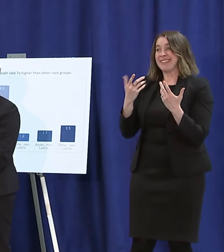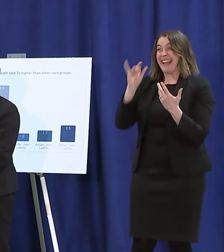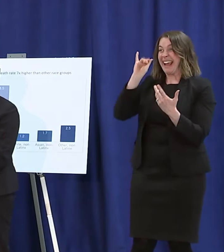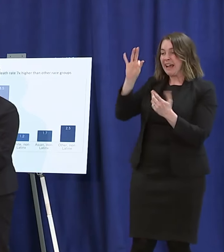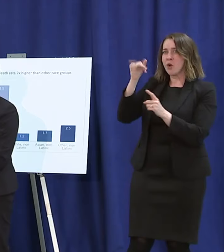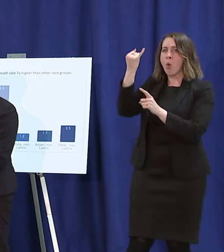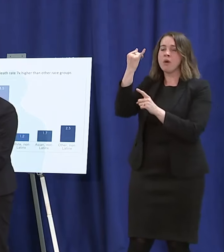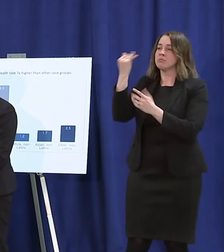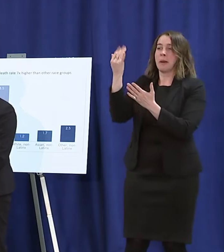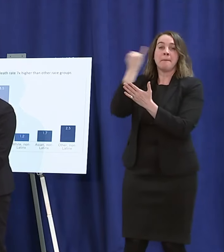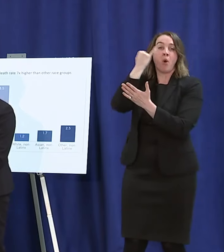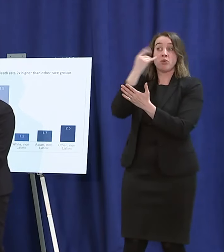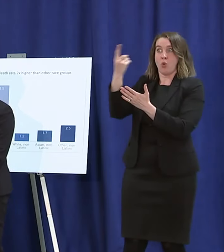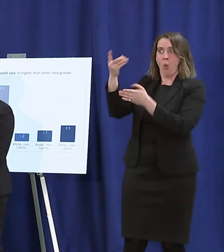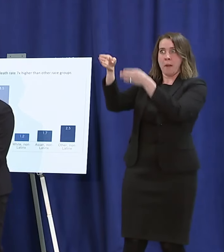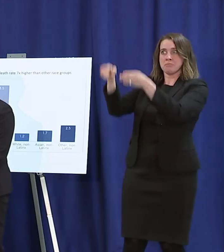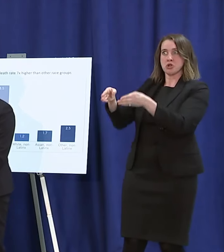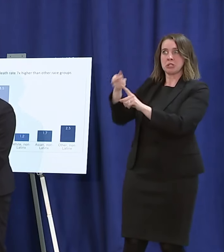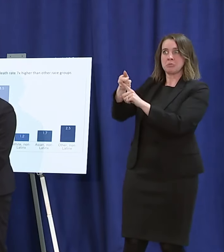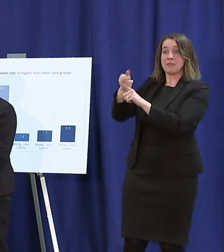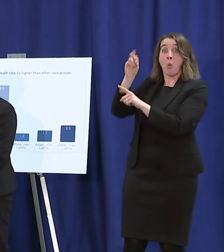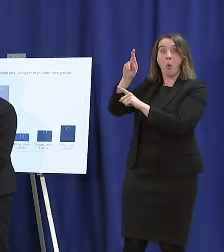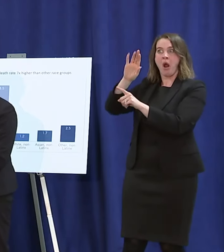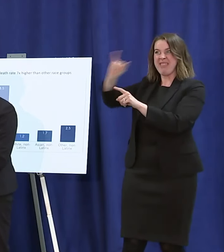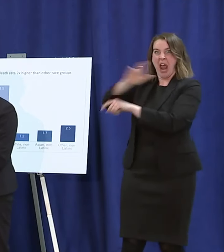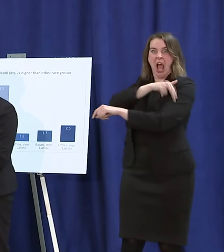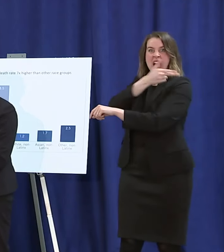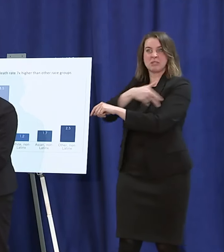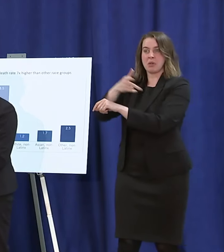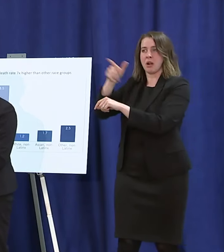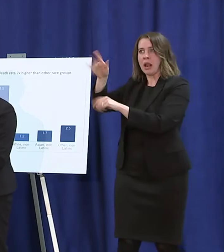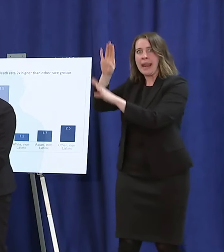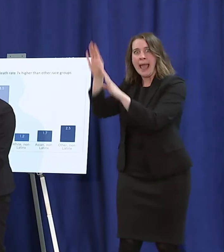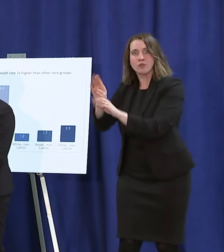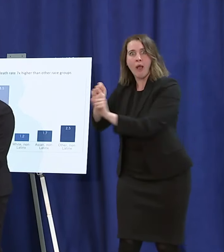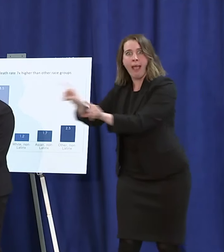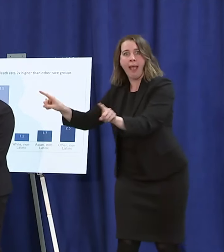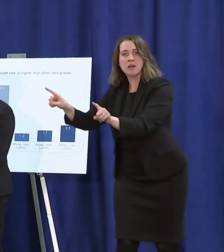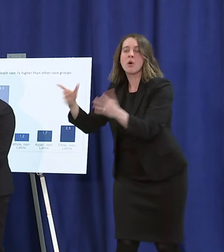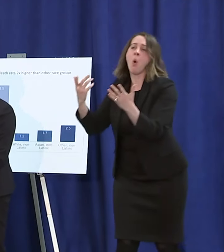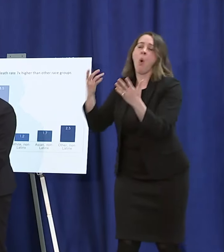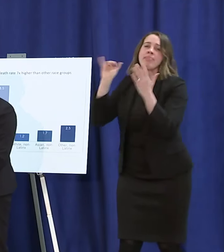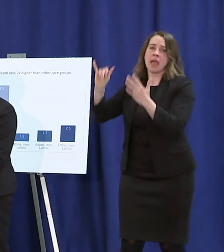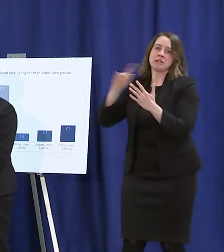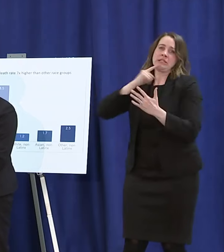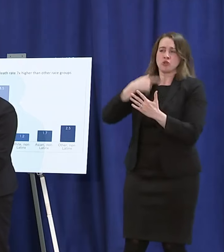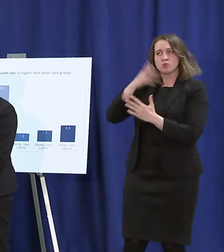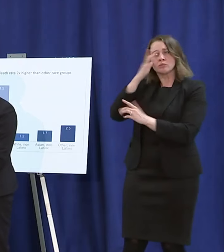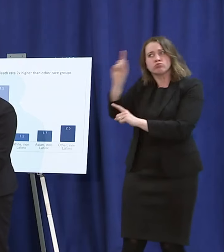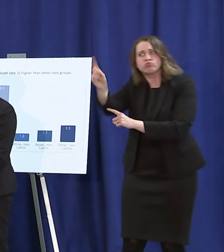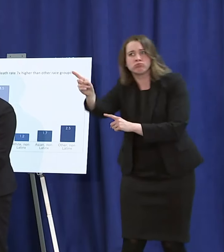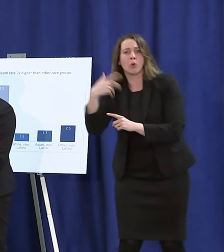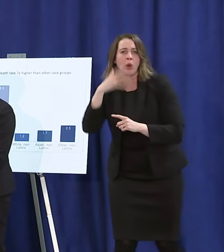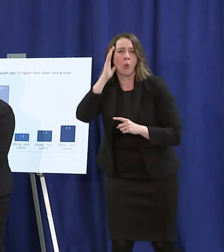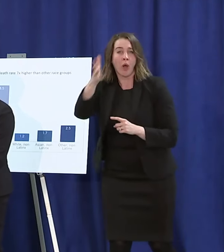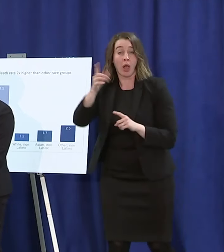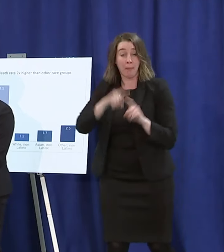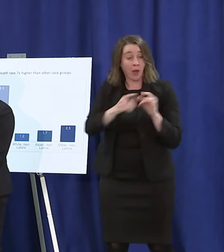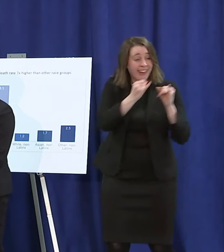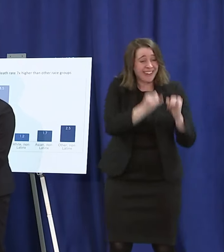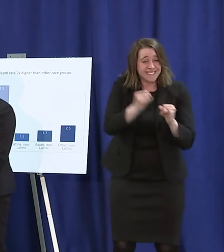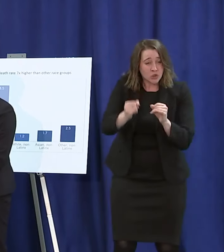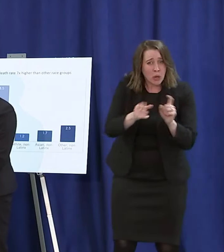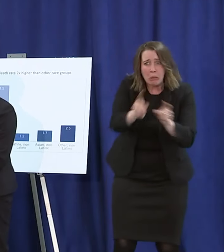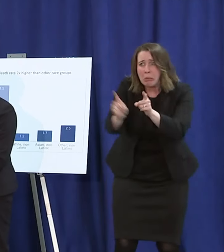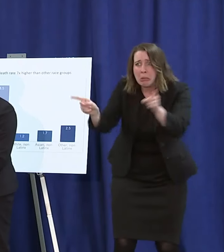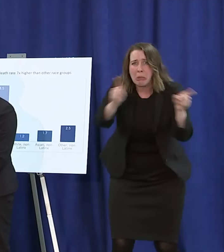had a whole testing center, right, or we had an entire hospital, or then we would obviously be following up there and really making sure